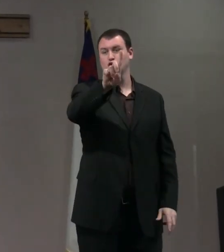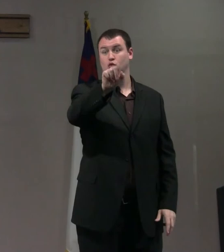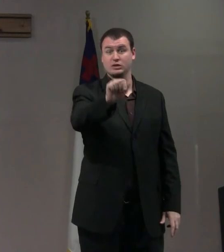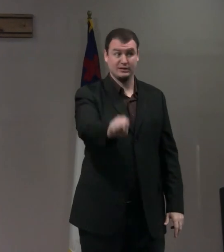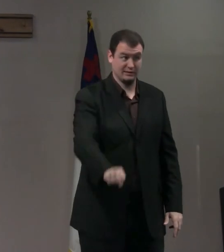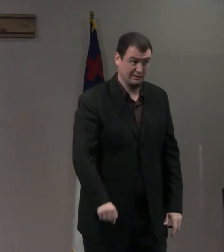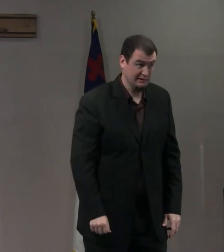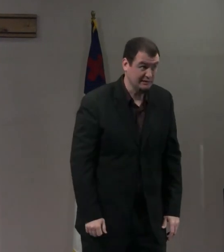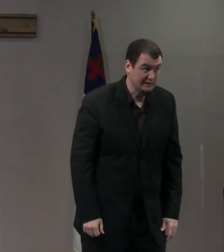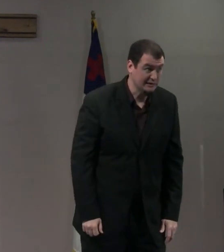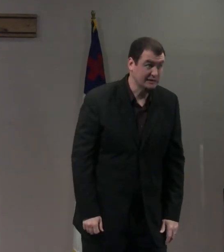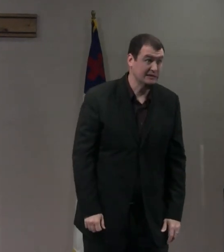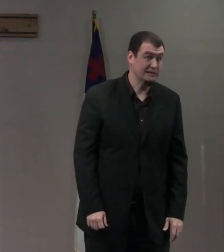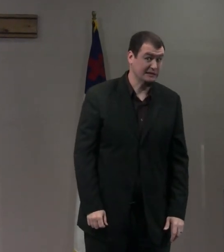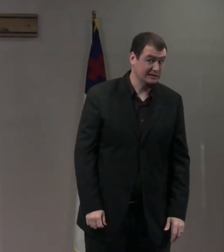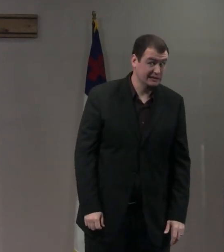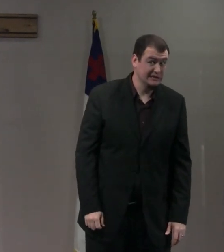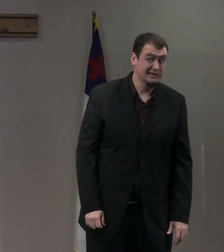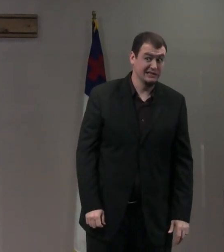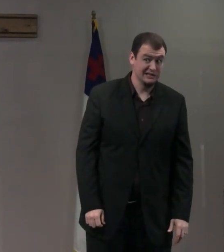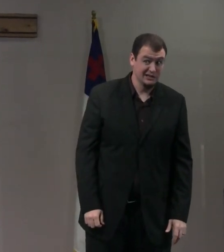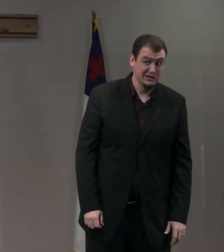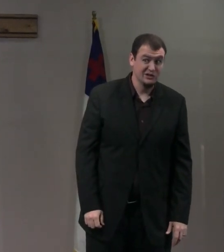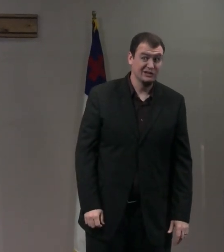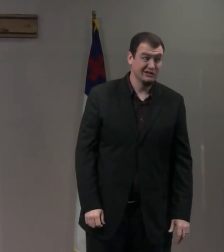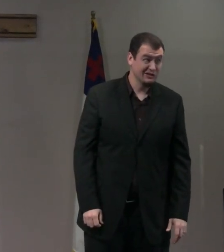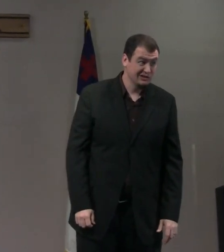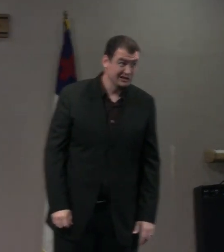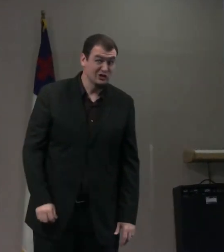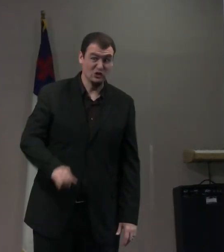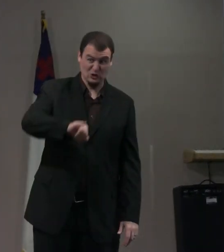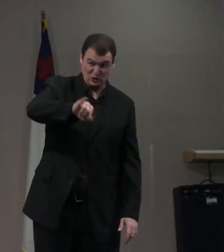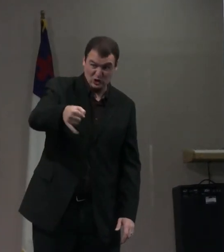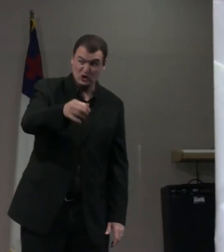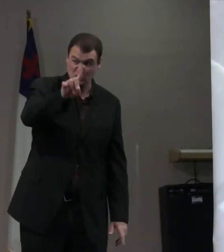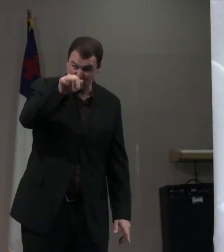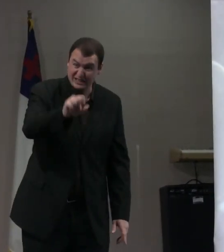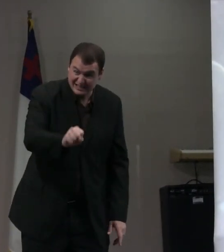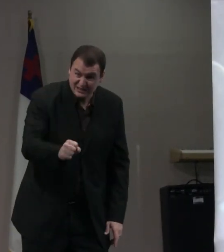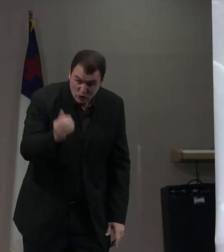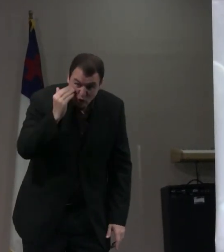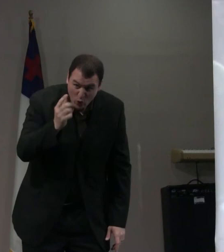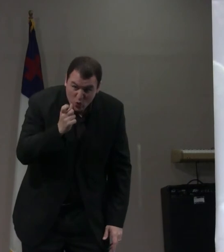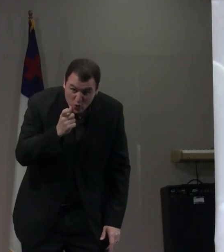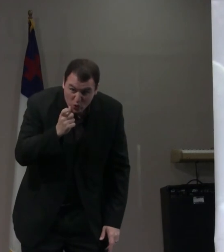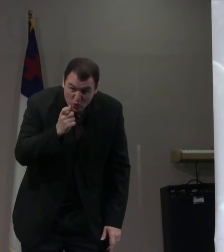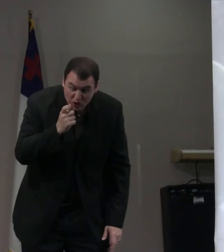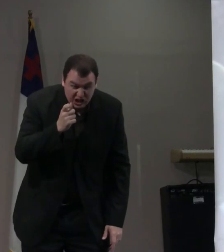washed the feet of the 12 disciples, including Judas. Including Judas,